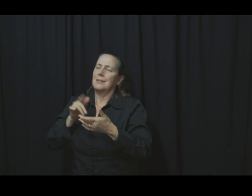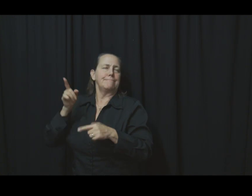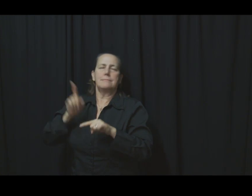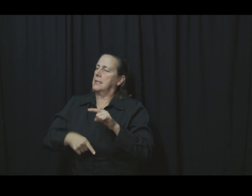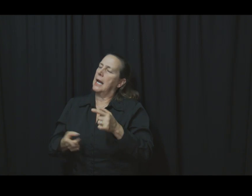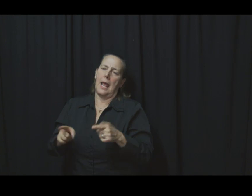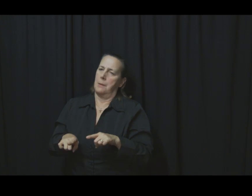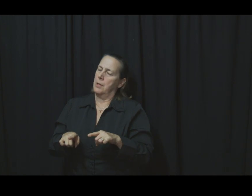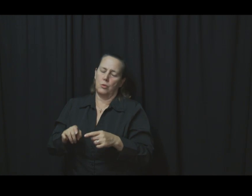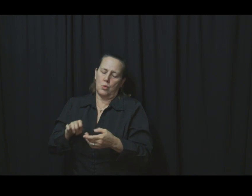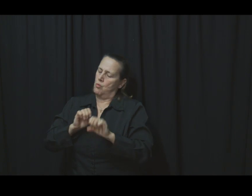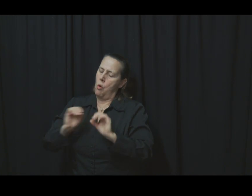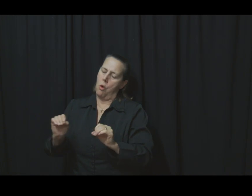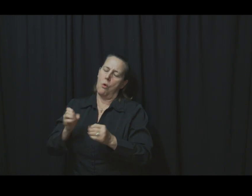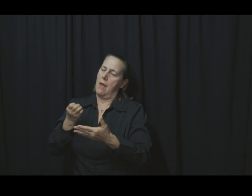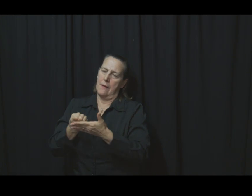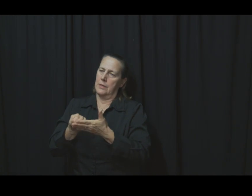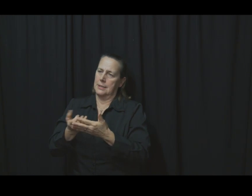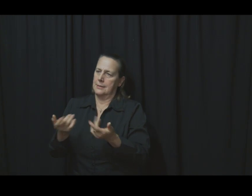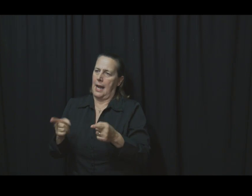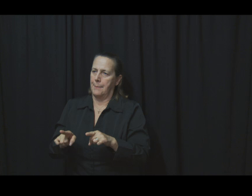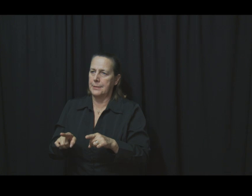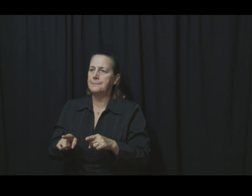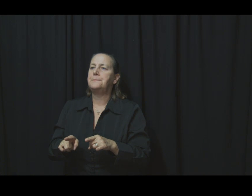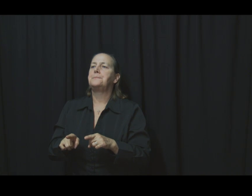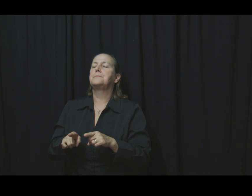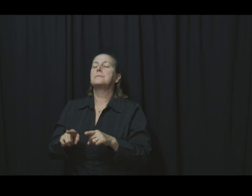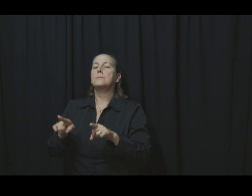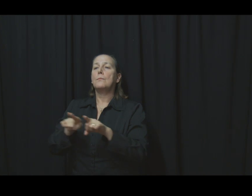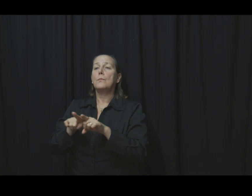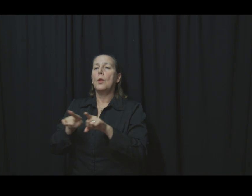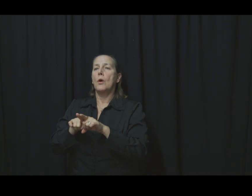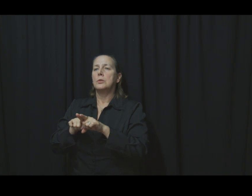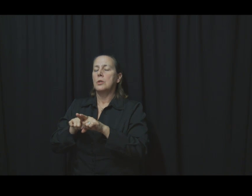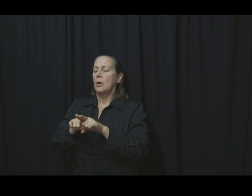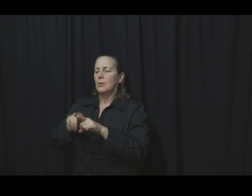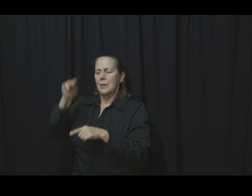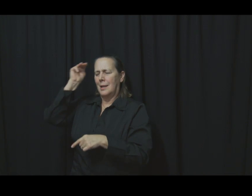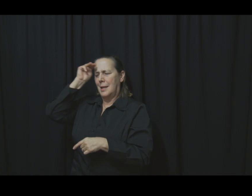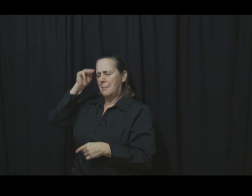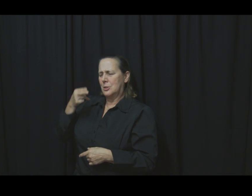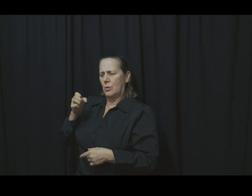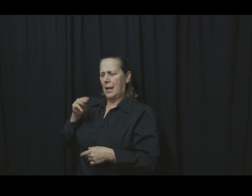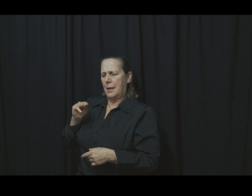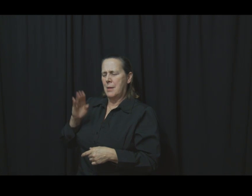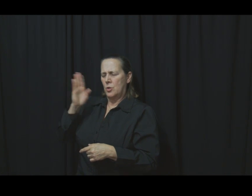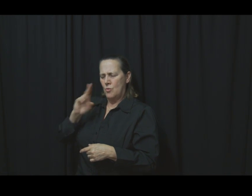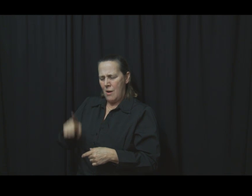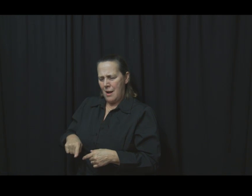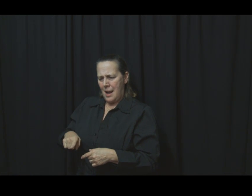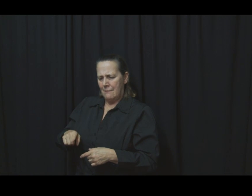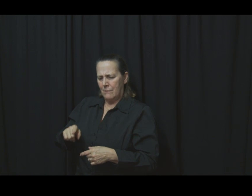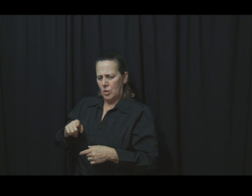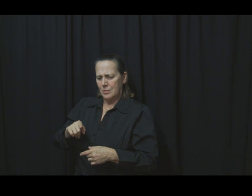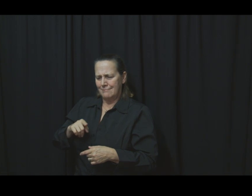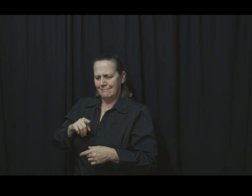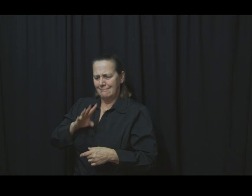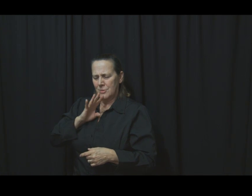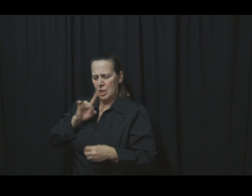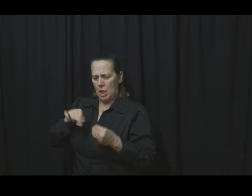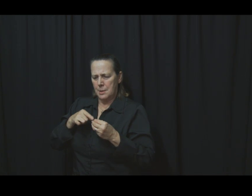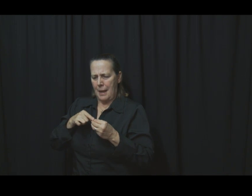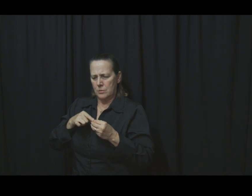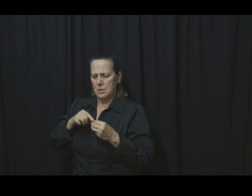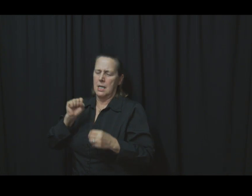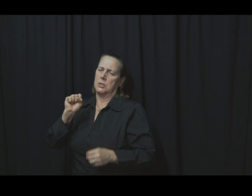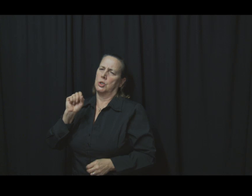There's no evidence for it. Furthermore, Mr. Ham, you never quite addressed this issue of the